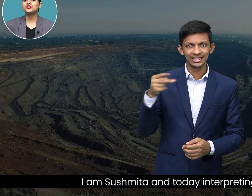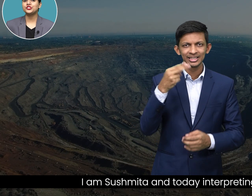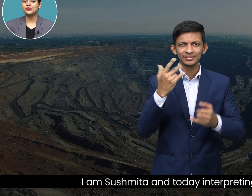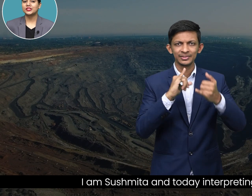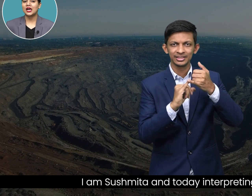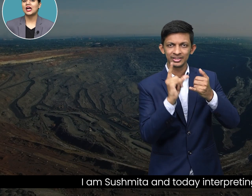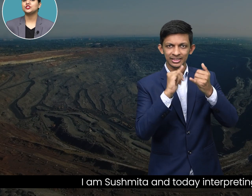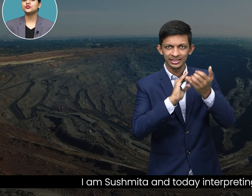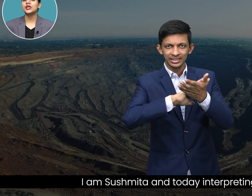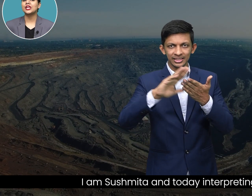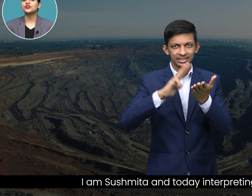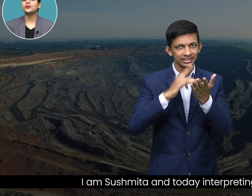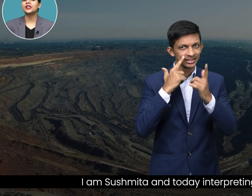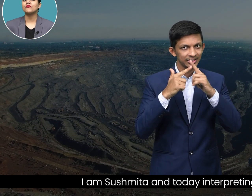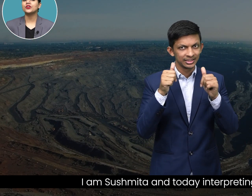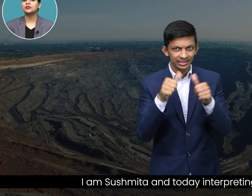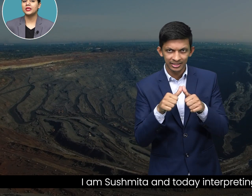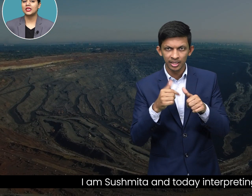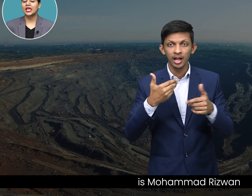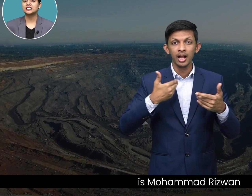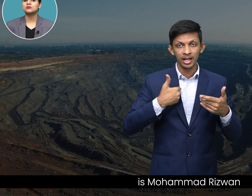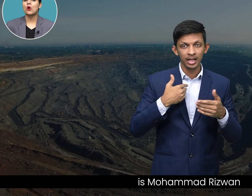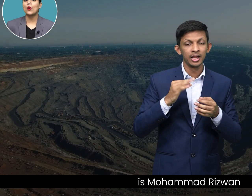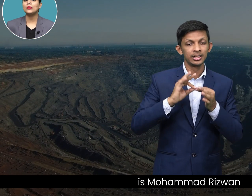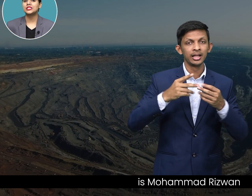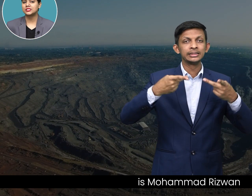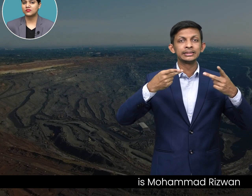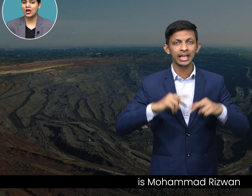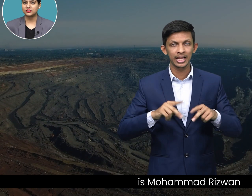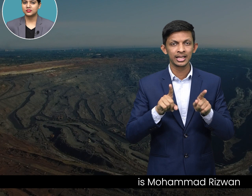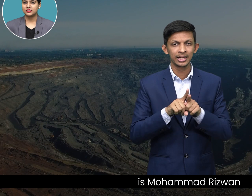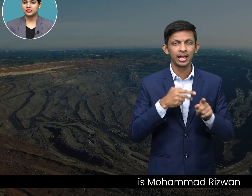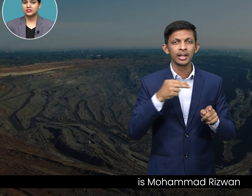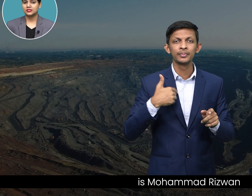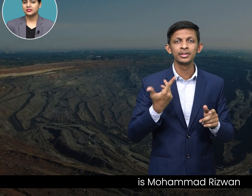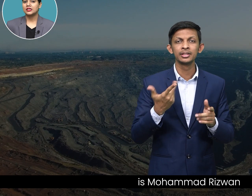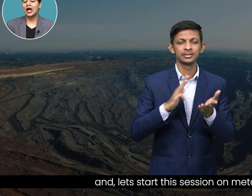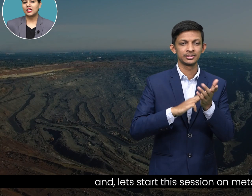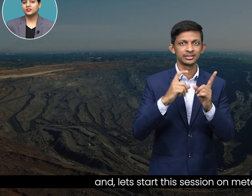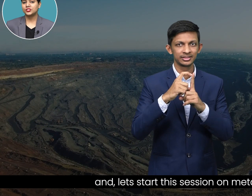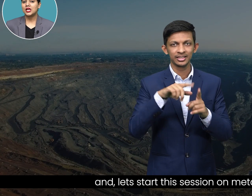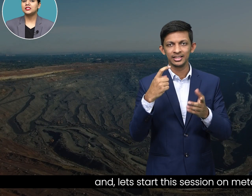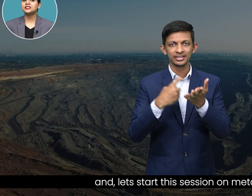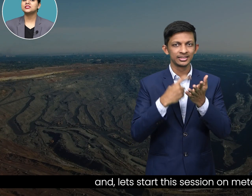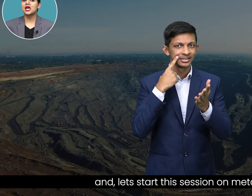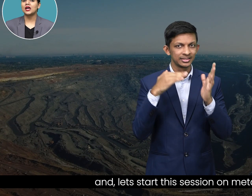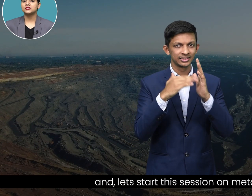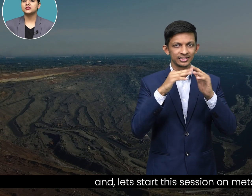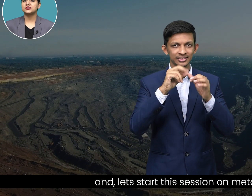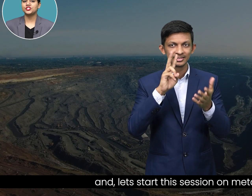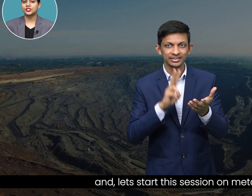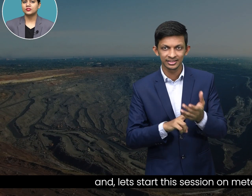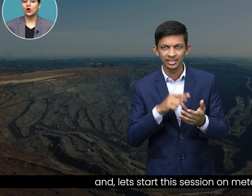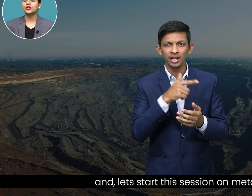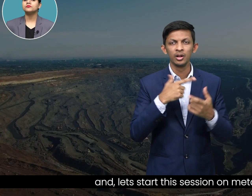I am Shishmita and today interpreting with me is Muhammad Rizwan. And let's start